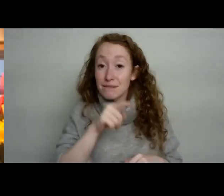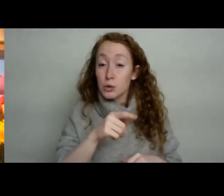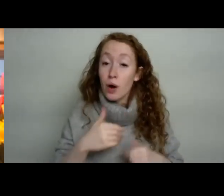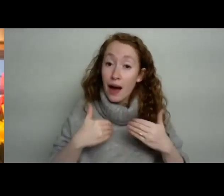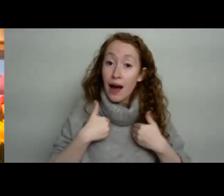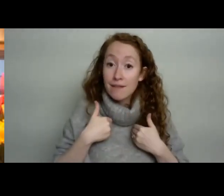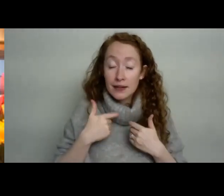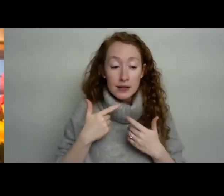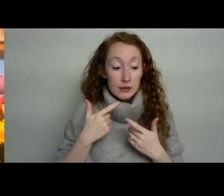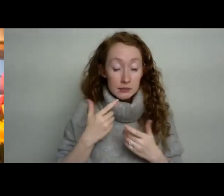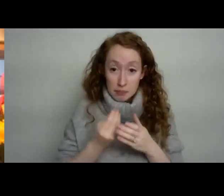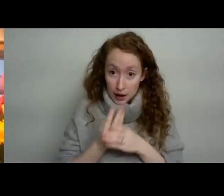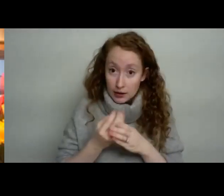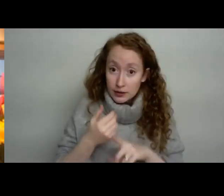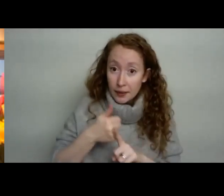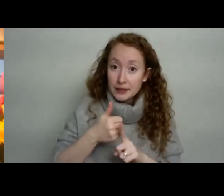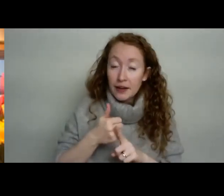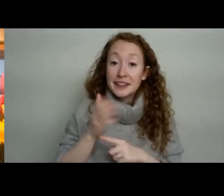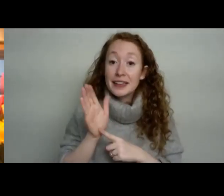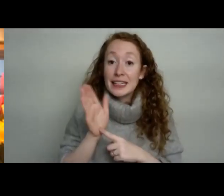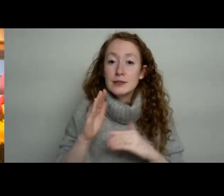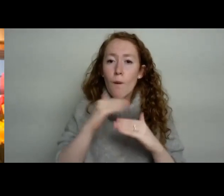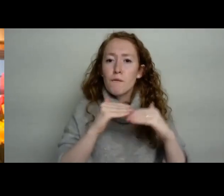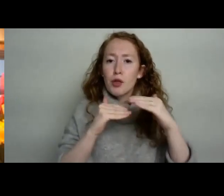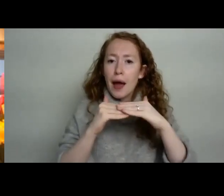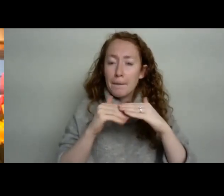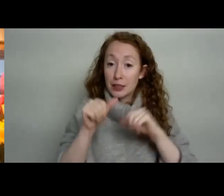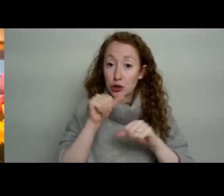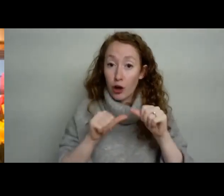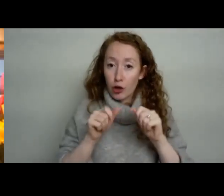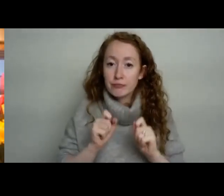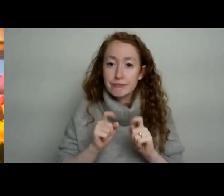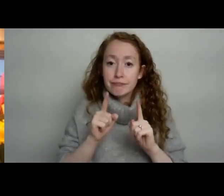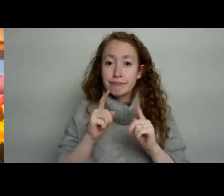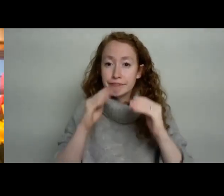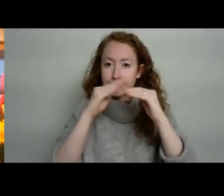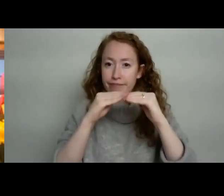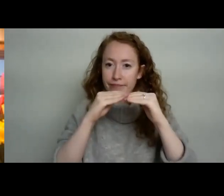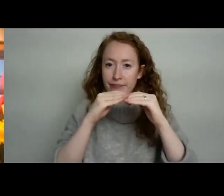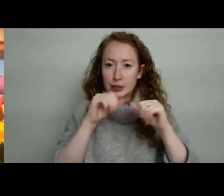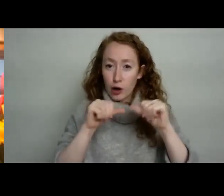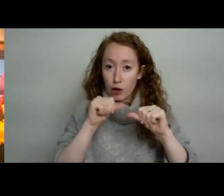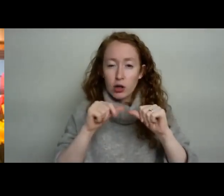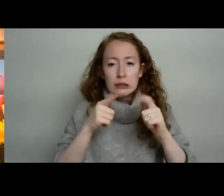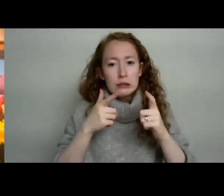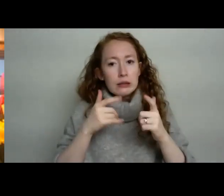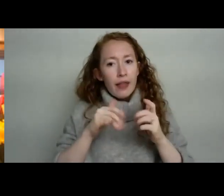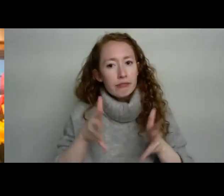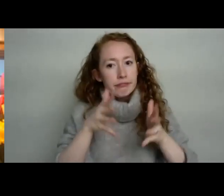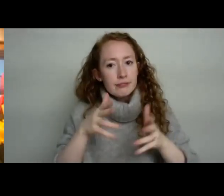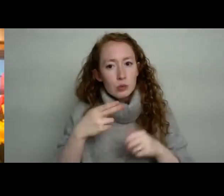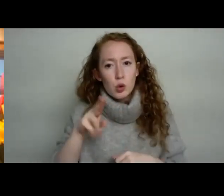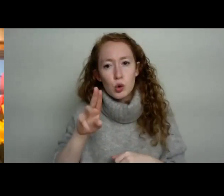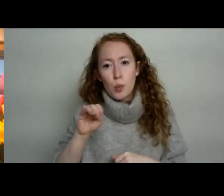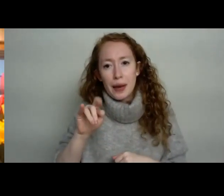decreasing airflow and increasing humidity, which just increases your susceptibility to damping off. So there you have it, friends. Isn't